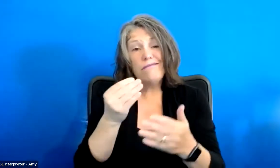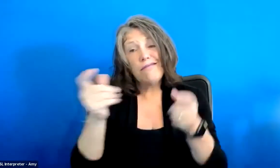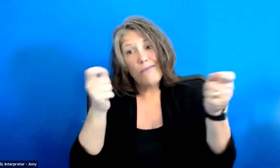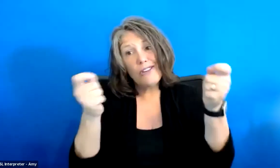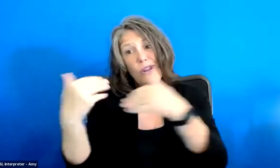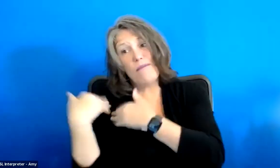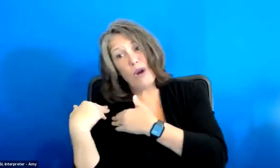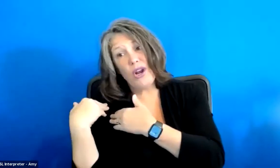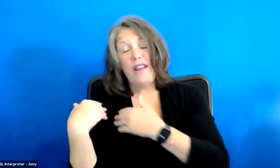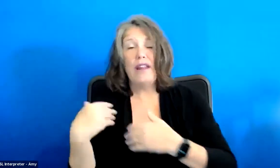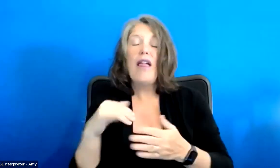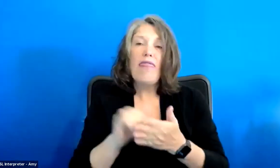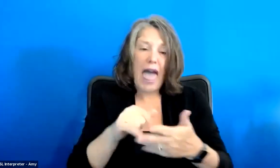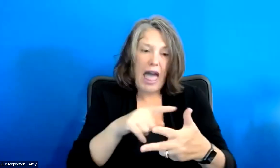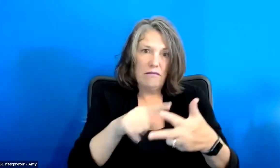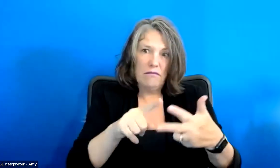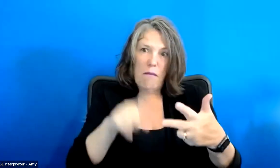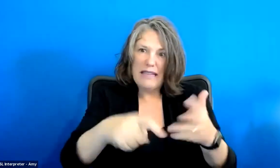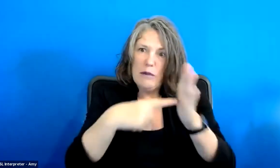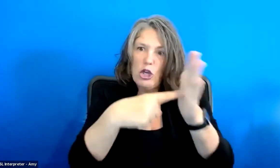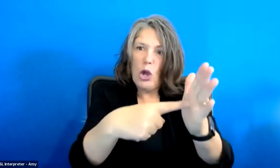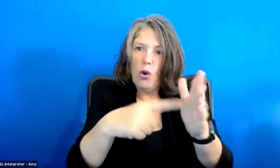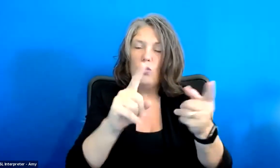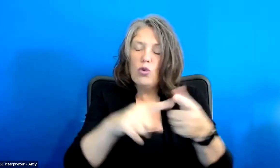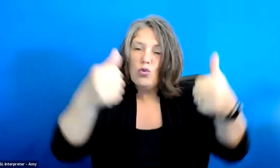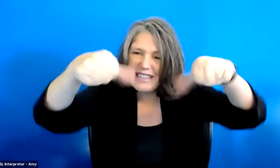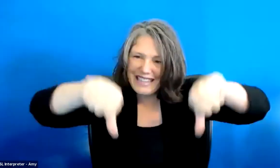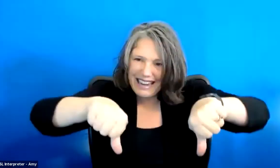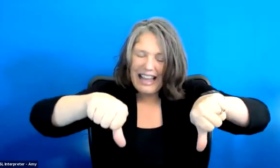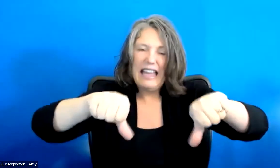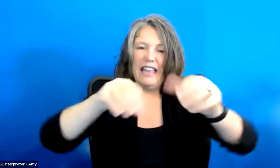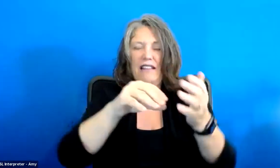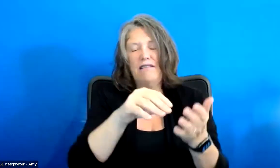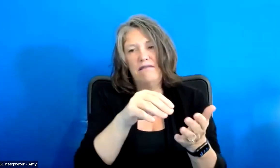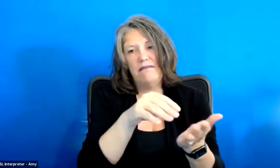That's what has to be present to deny access to a student.